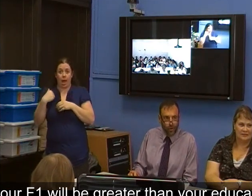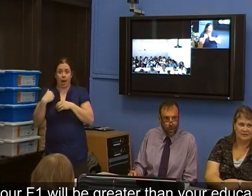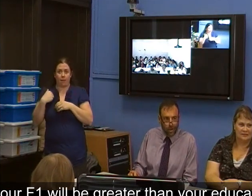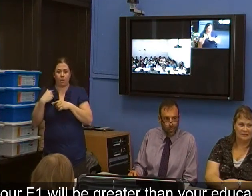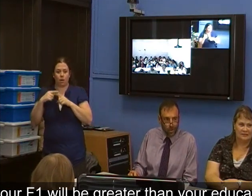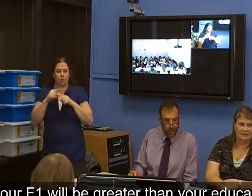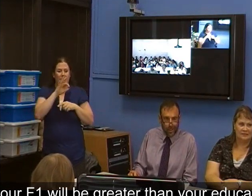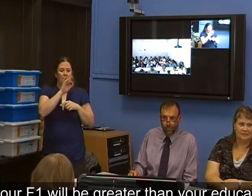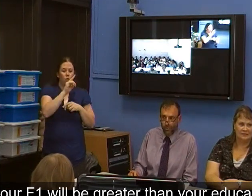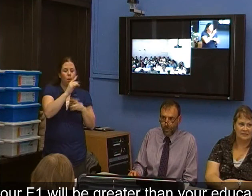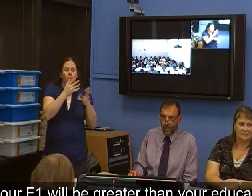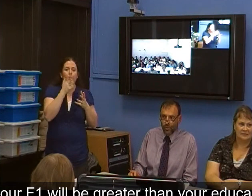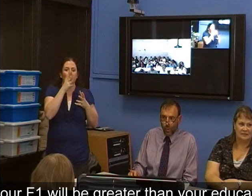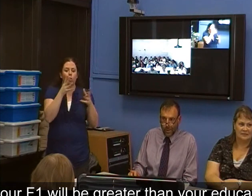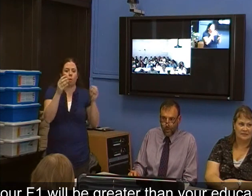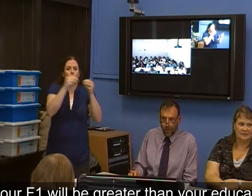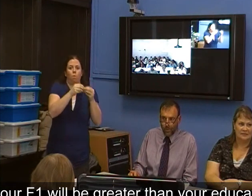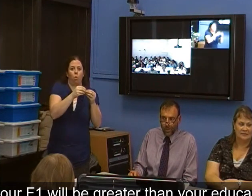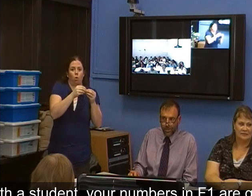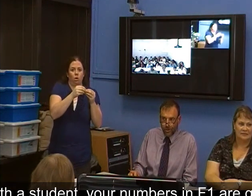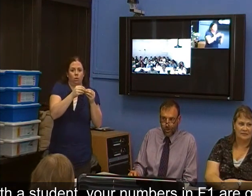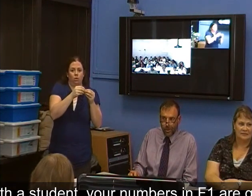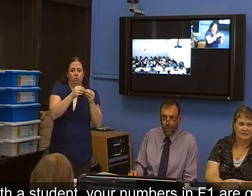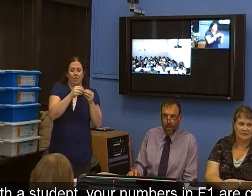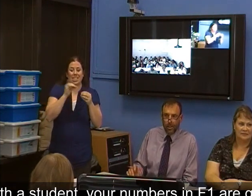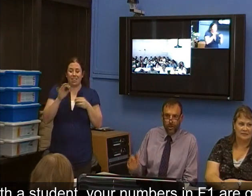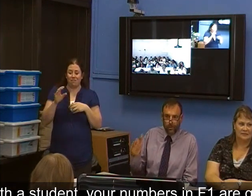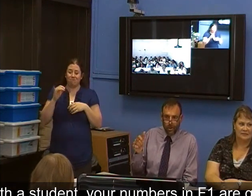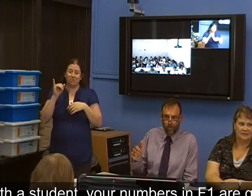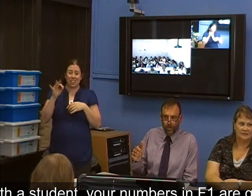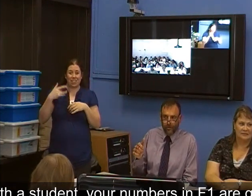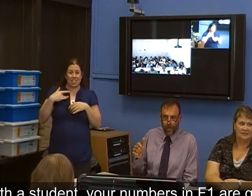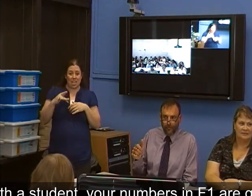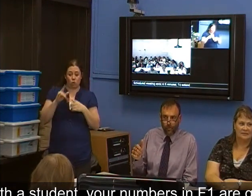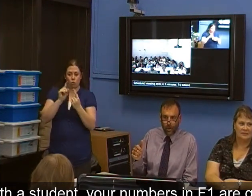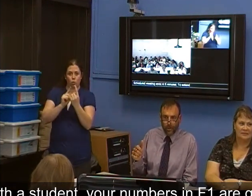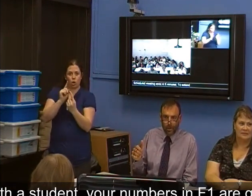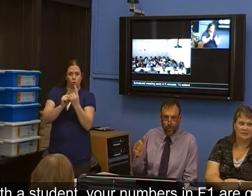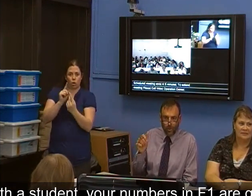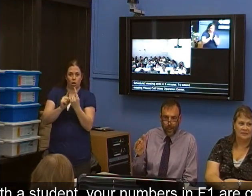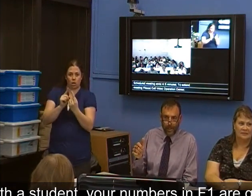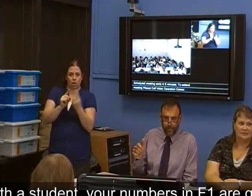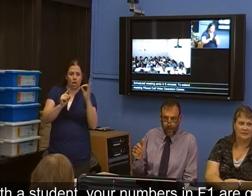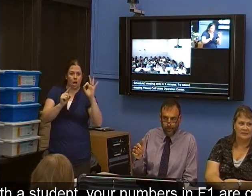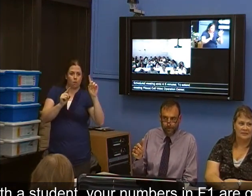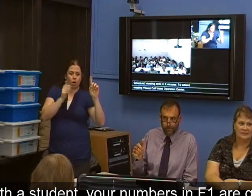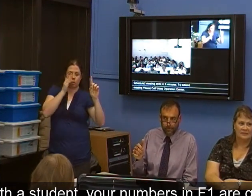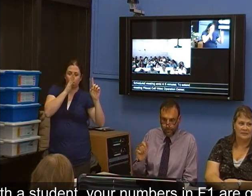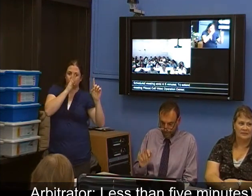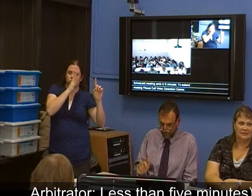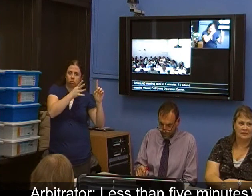If you are working pretty much one-on-one with a student, your numbers for F1 are going to be way up there.